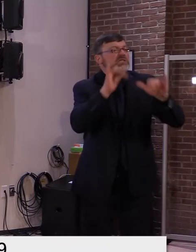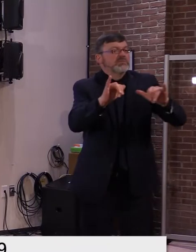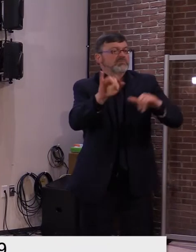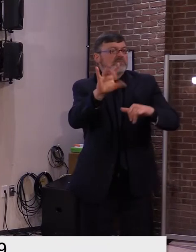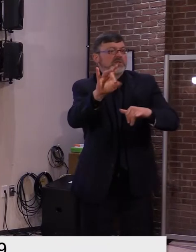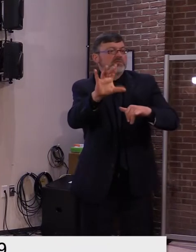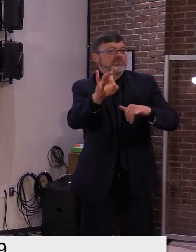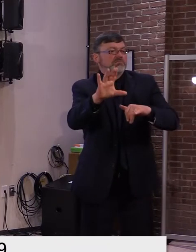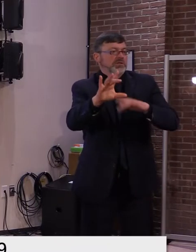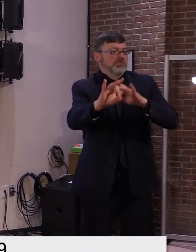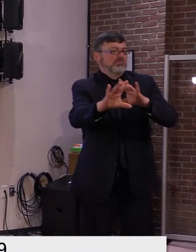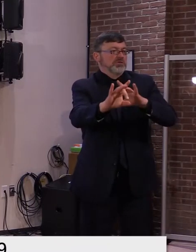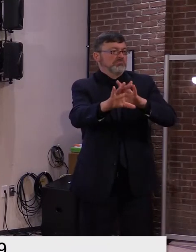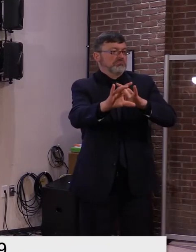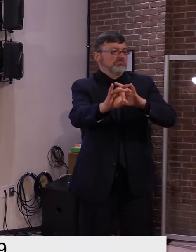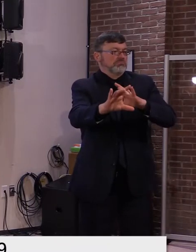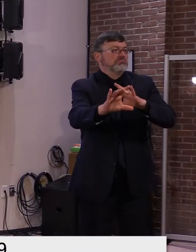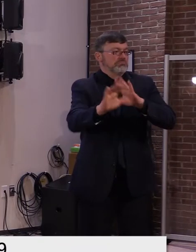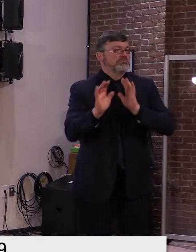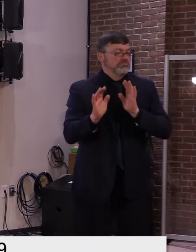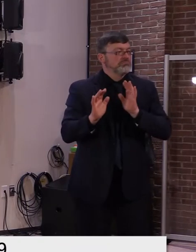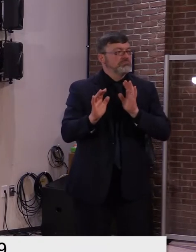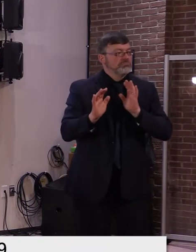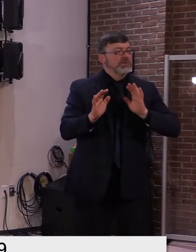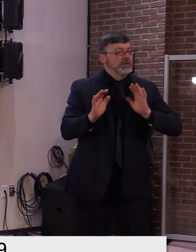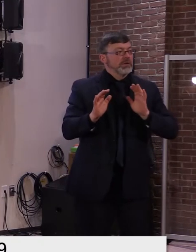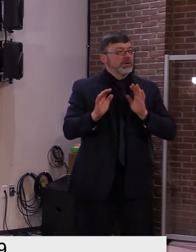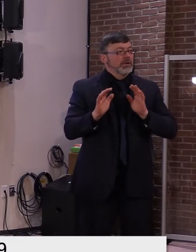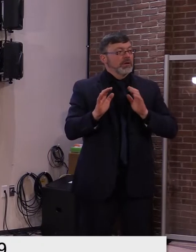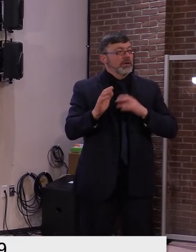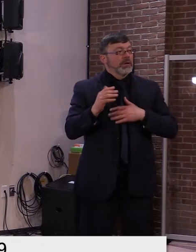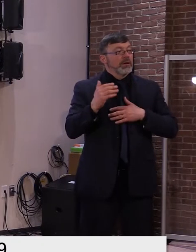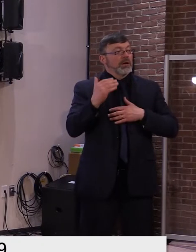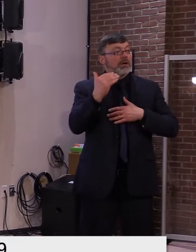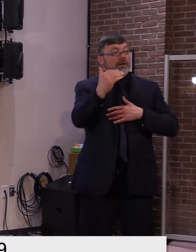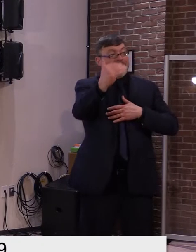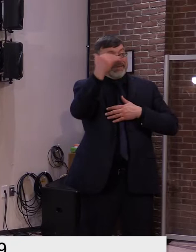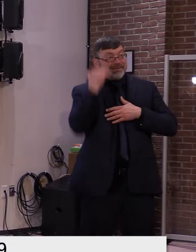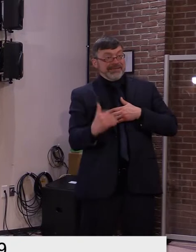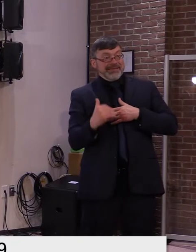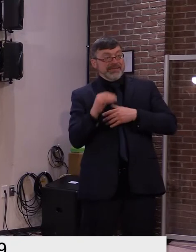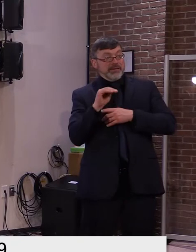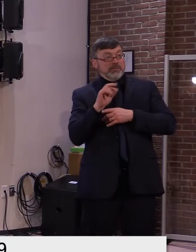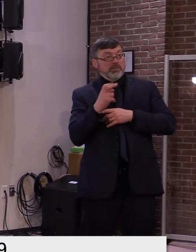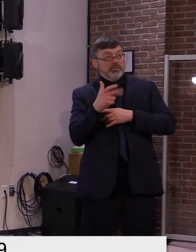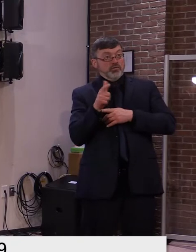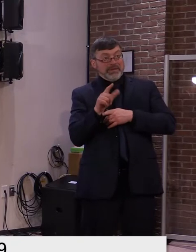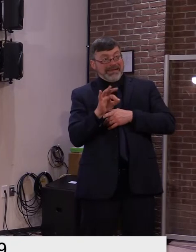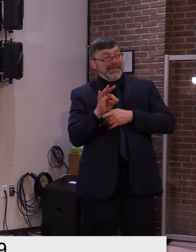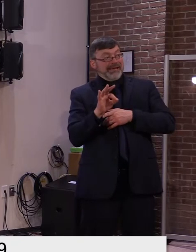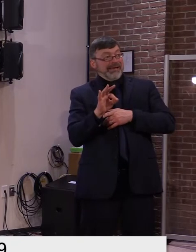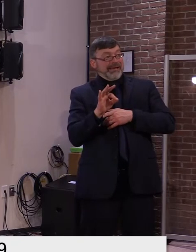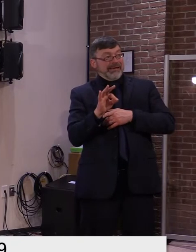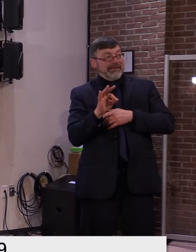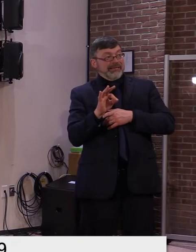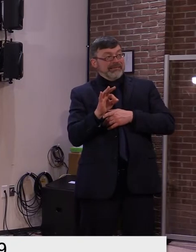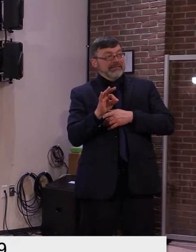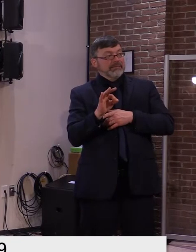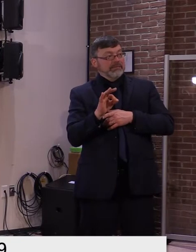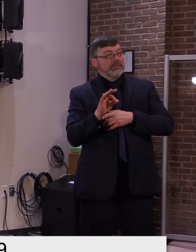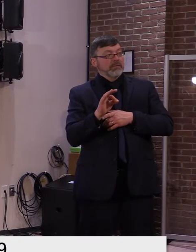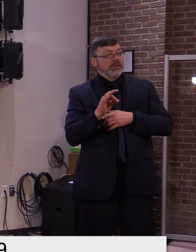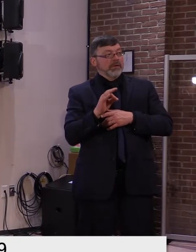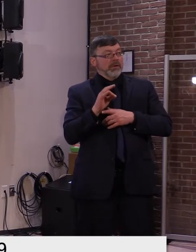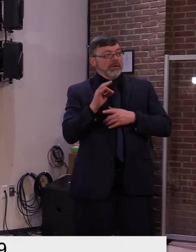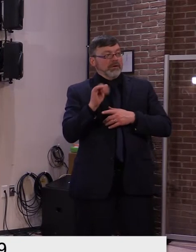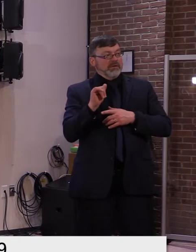29th, Pfizer and Moderna, this is what they expect, will be in the 16 to 17 million range and will also get into a